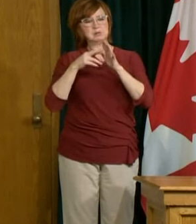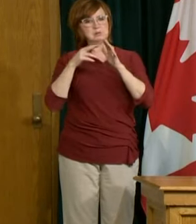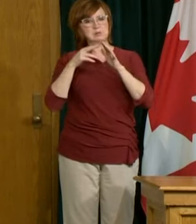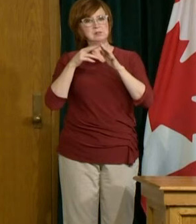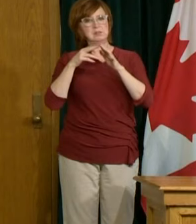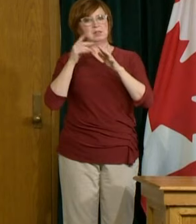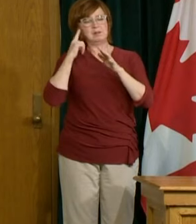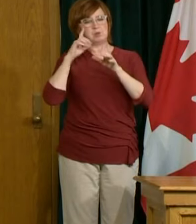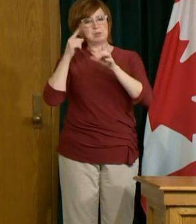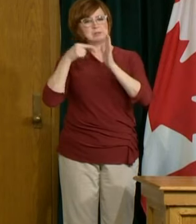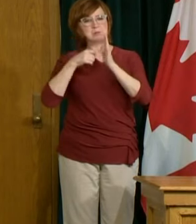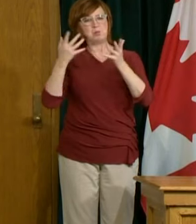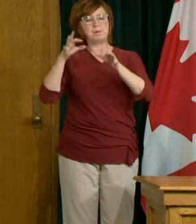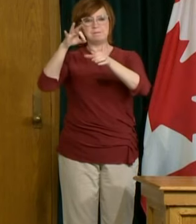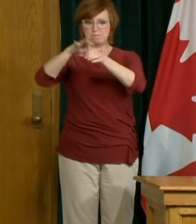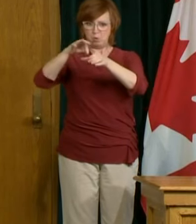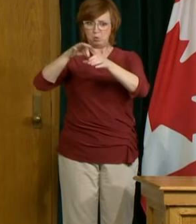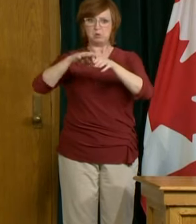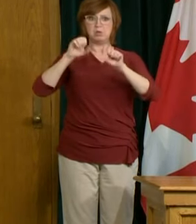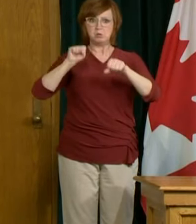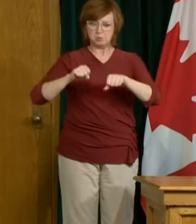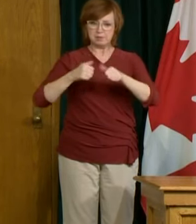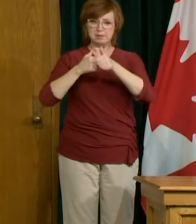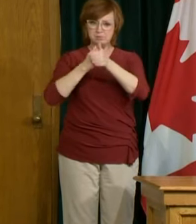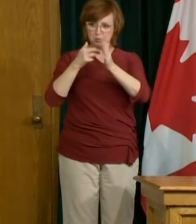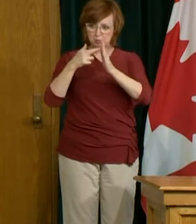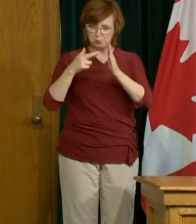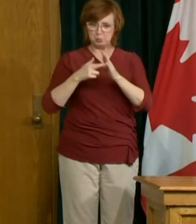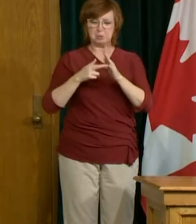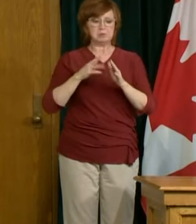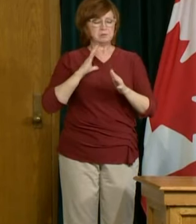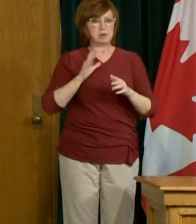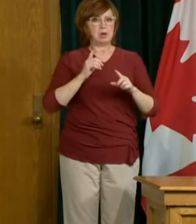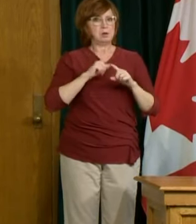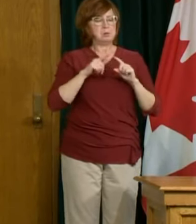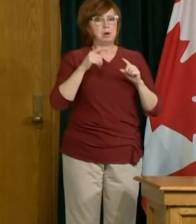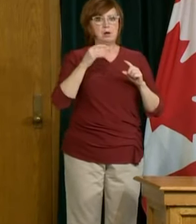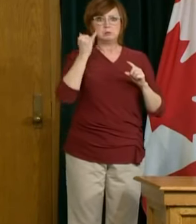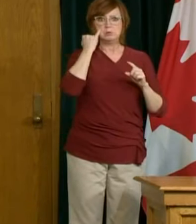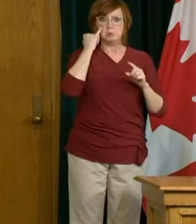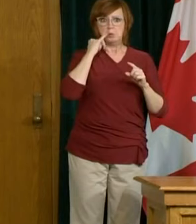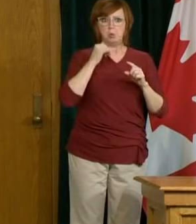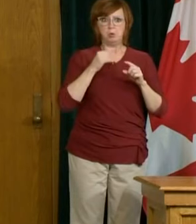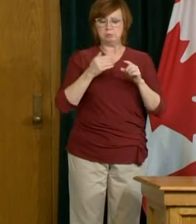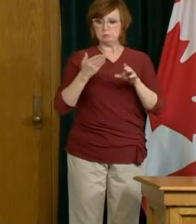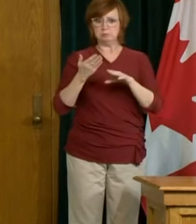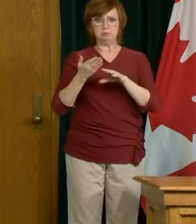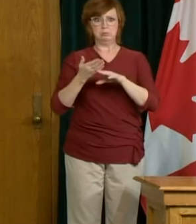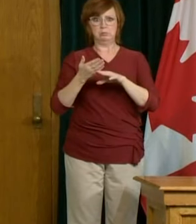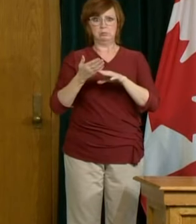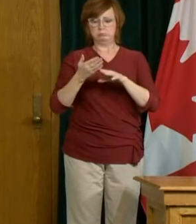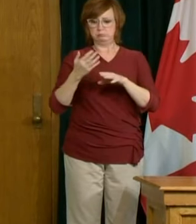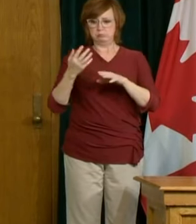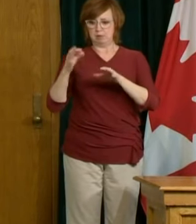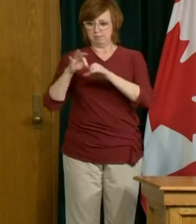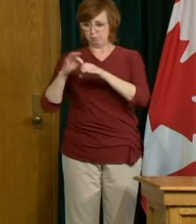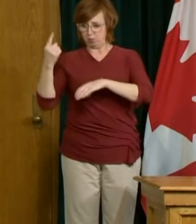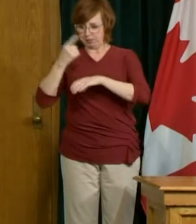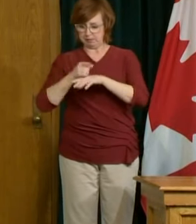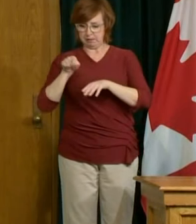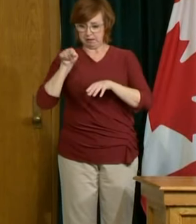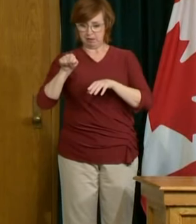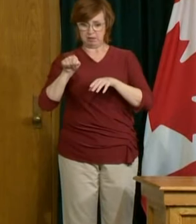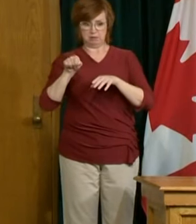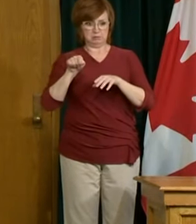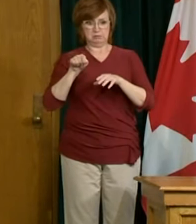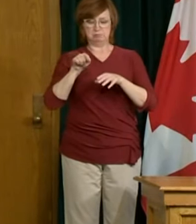was a significant increase in COVID activity, those provisions would have to be looked at again, and it is impossible